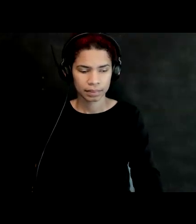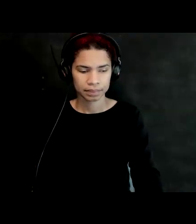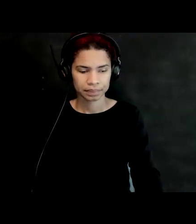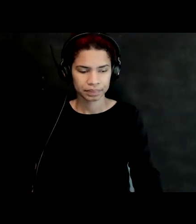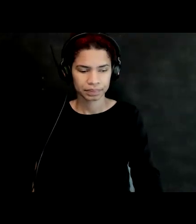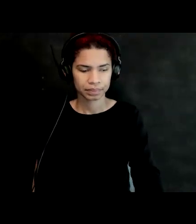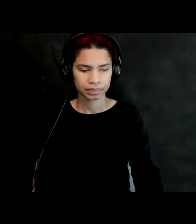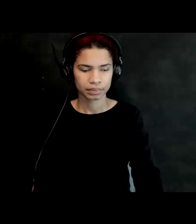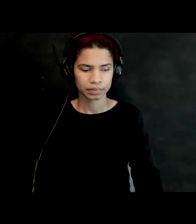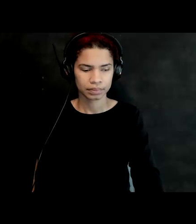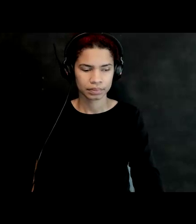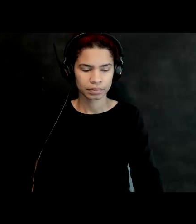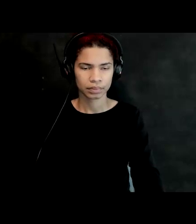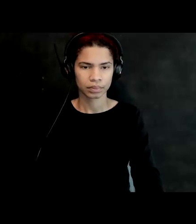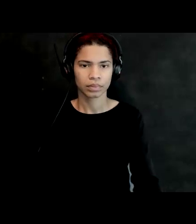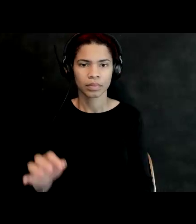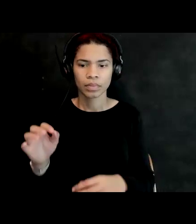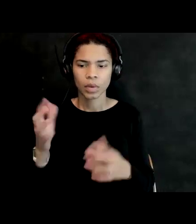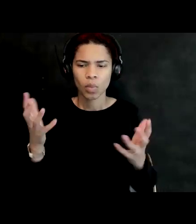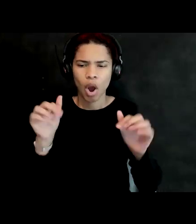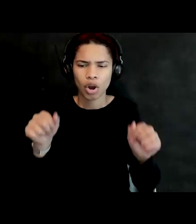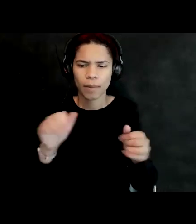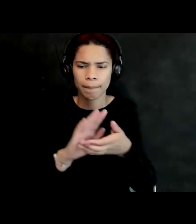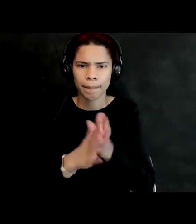What could that potentially become?